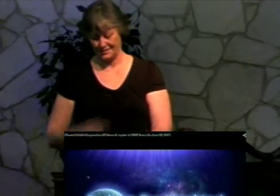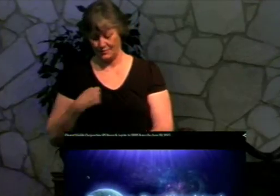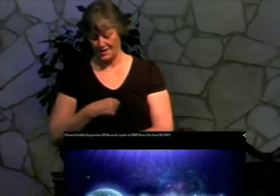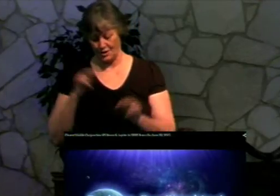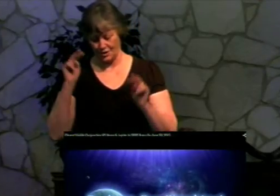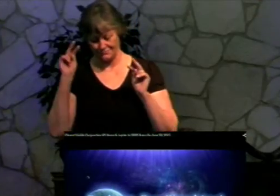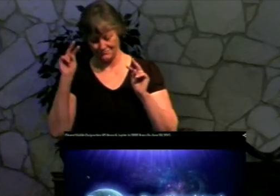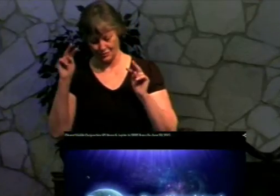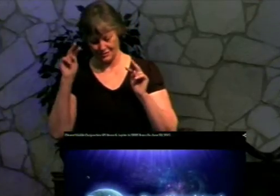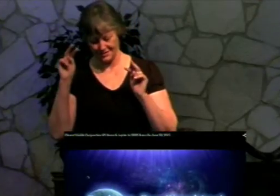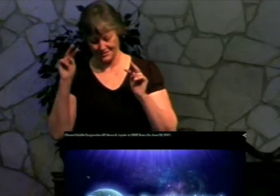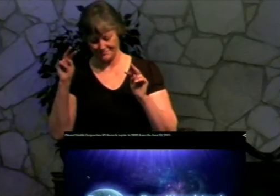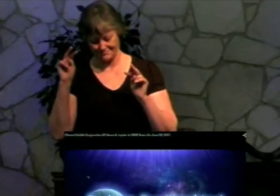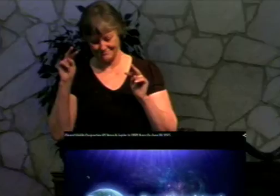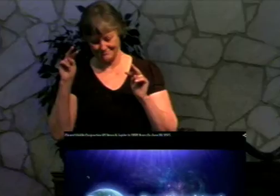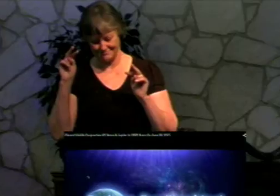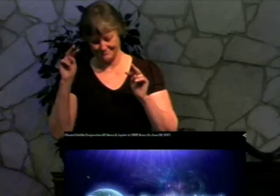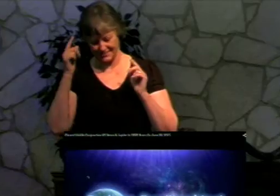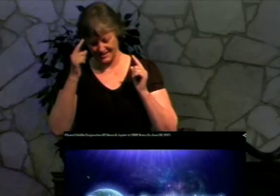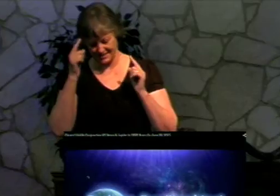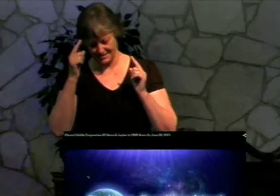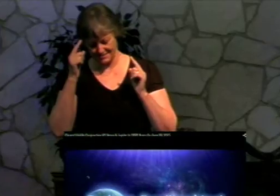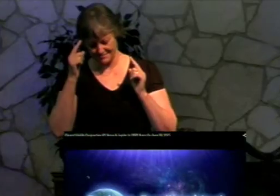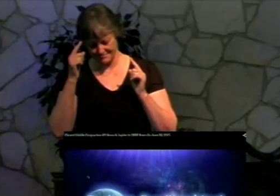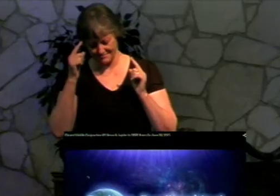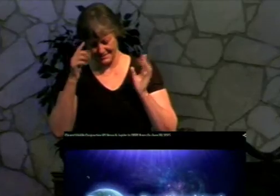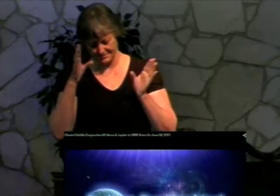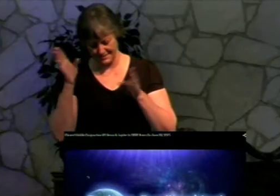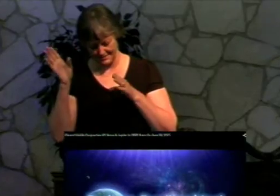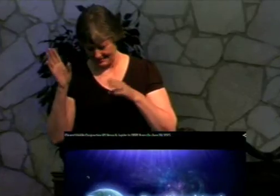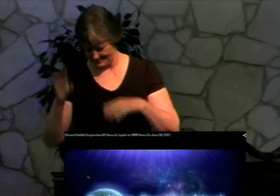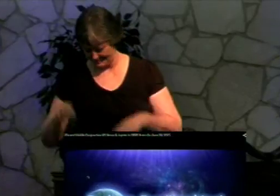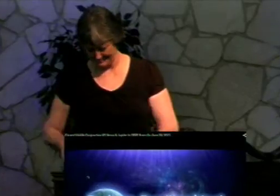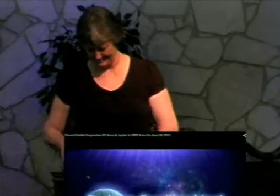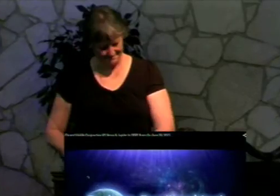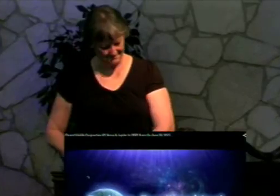we are looking, thinking, planning.